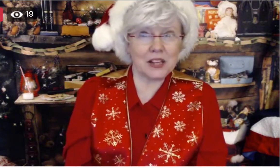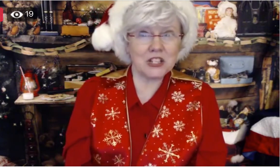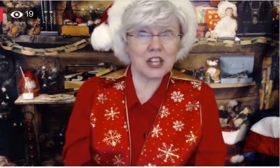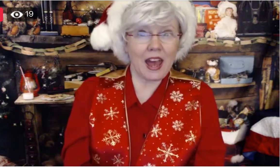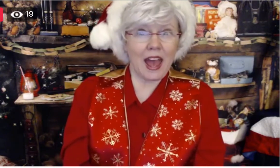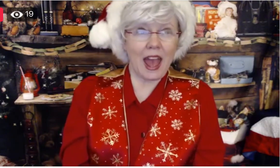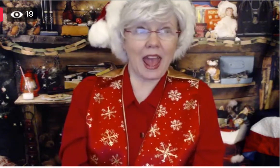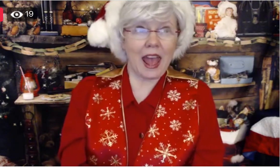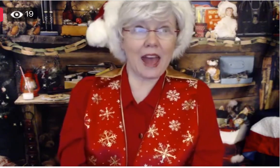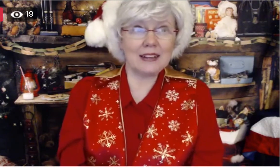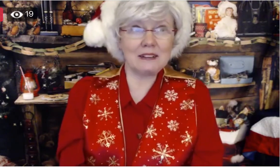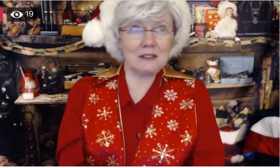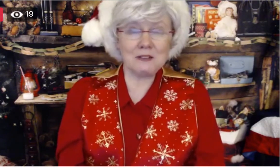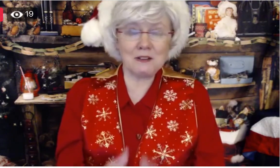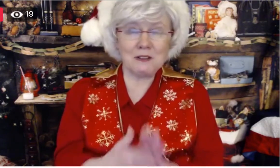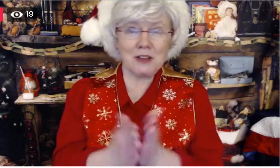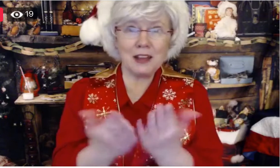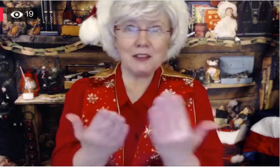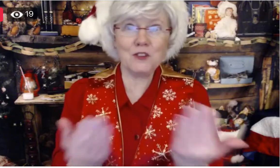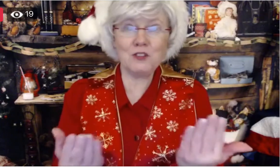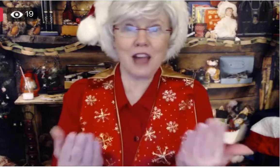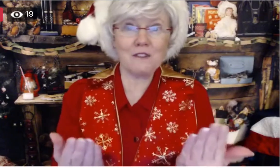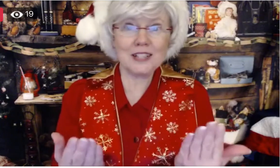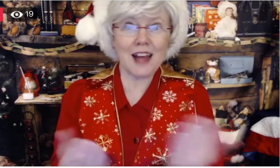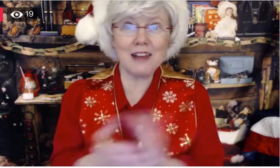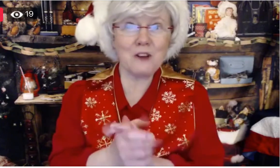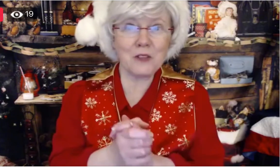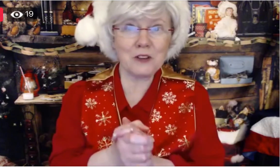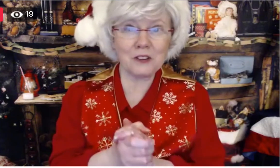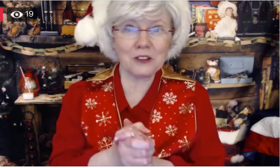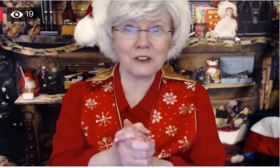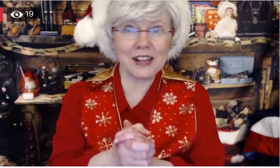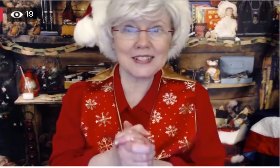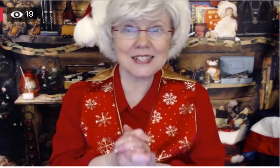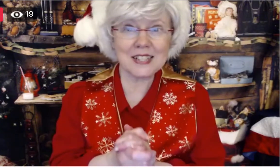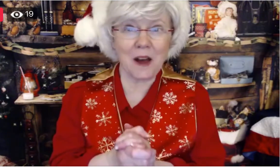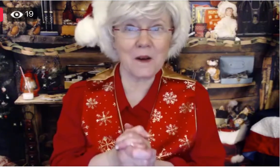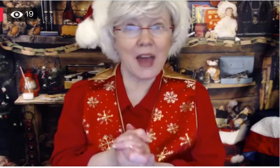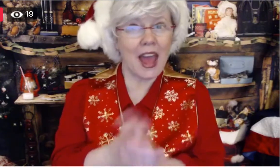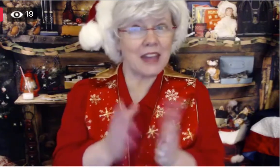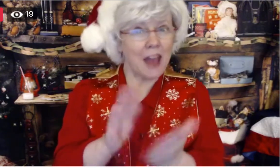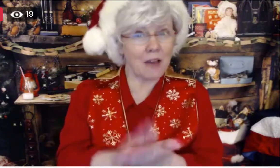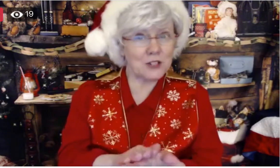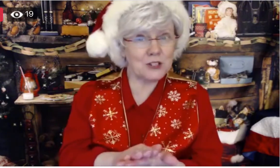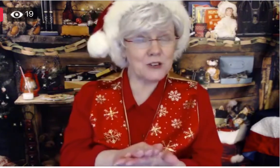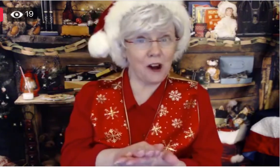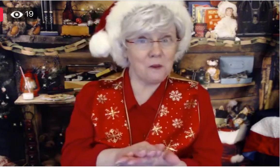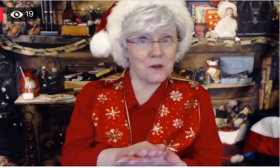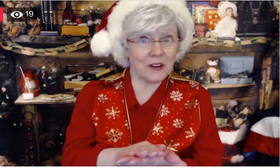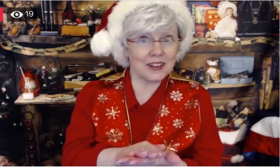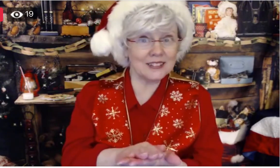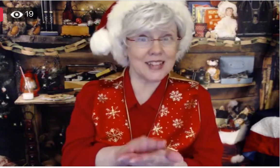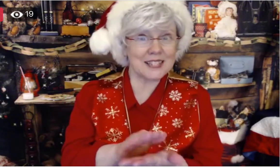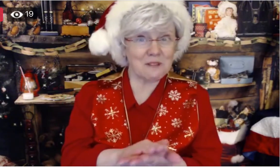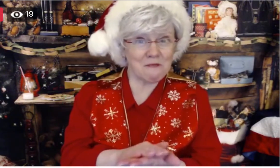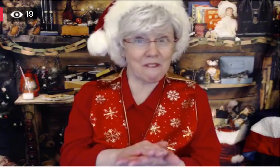language, and if you love it, I know that you'll learn it. So, and you have to do your homework. That's